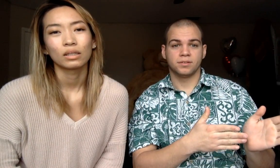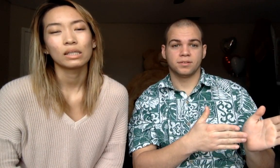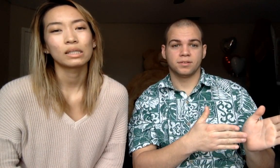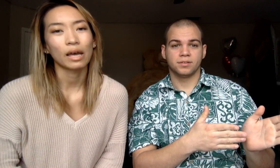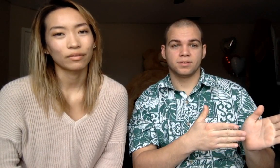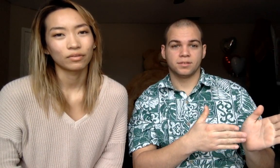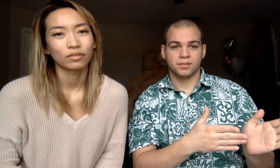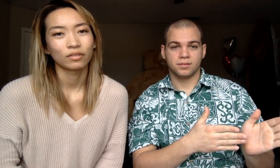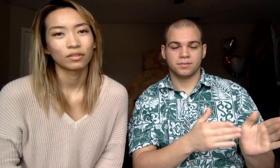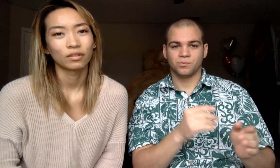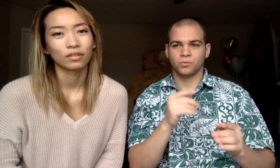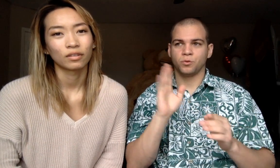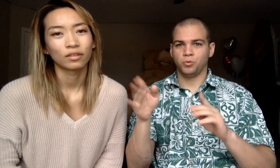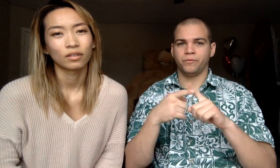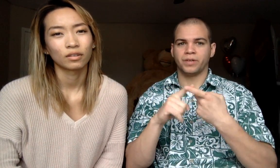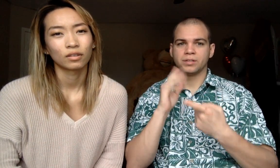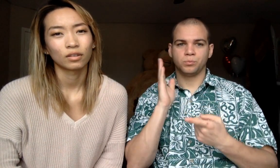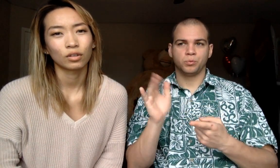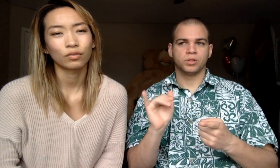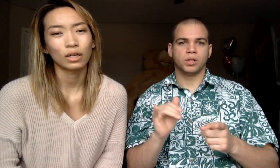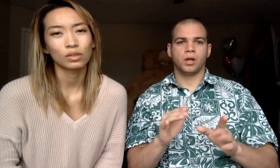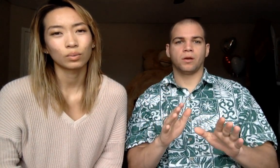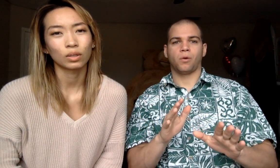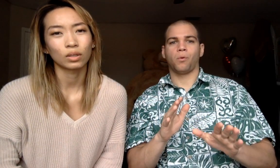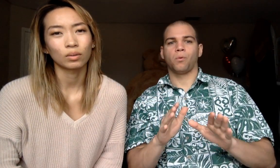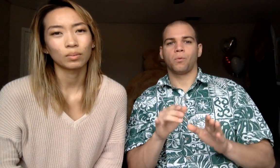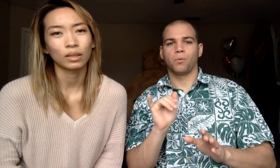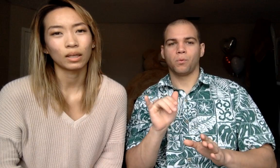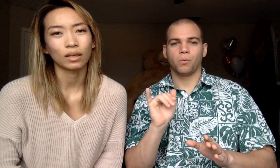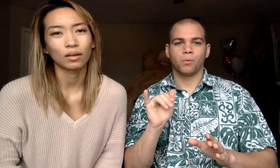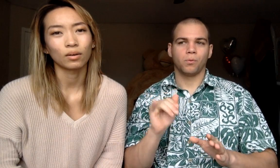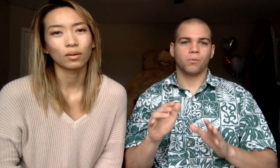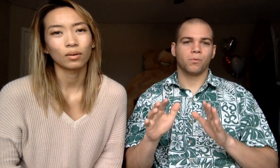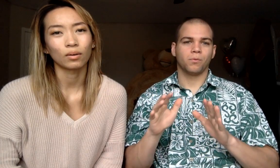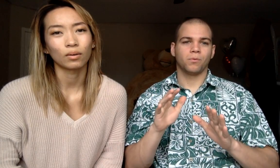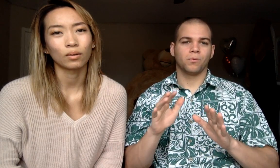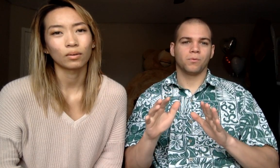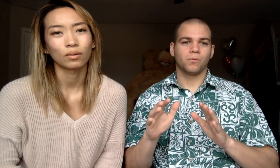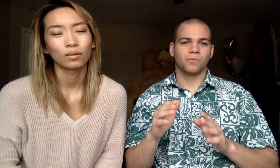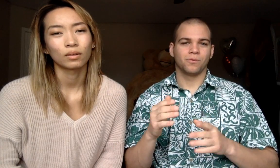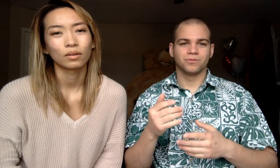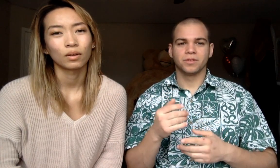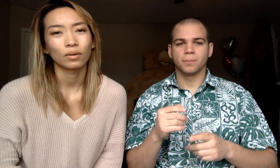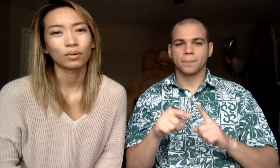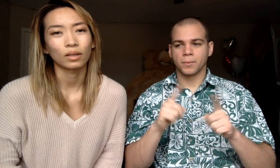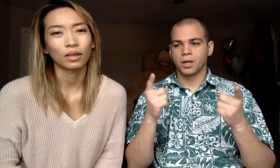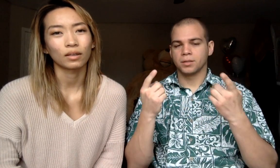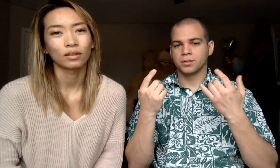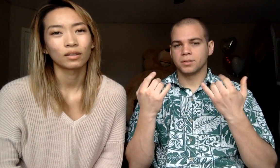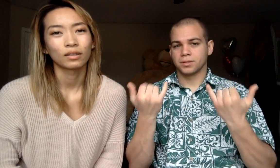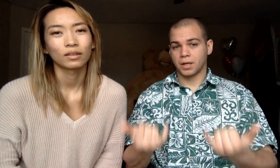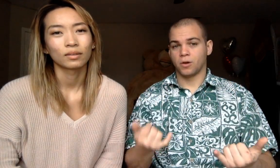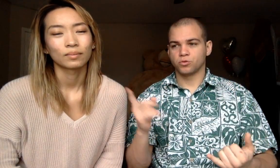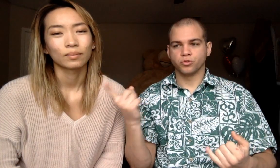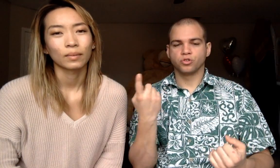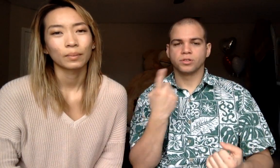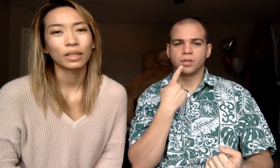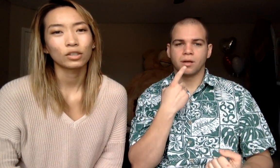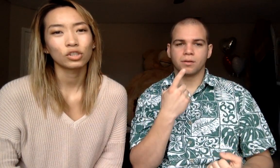deaf. Her friends would be like, oh, okay. But now she just